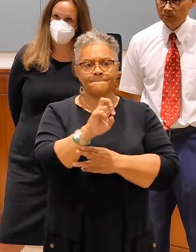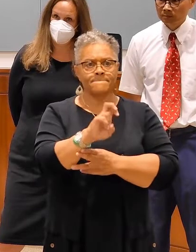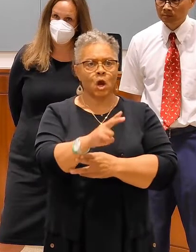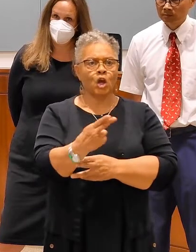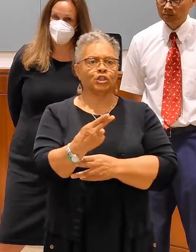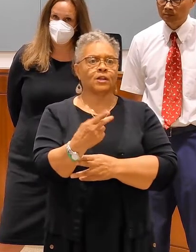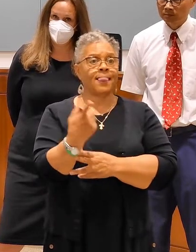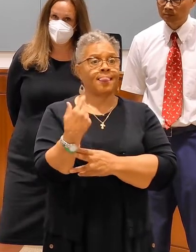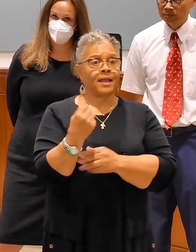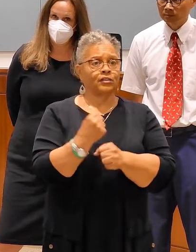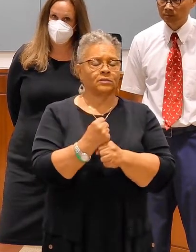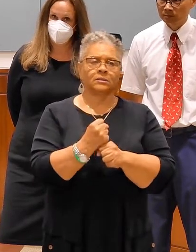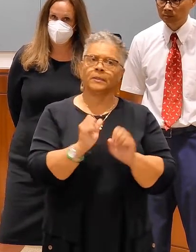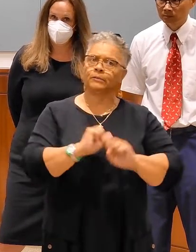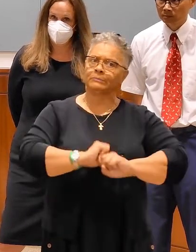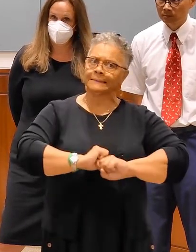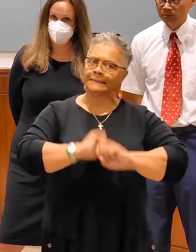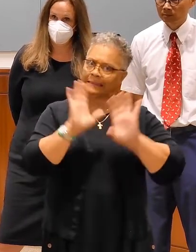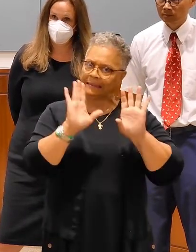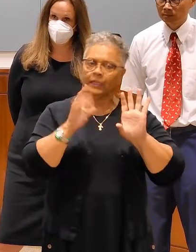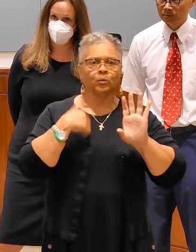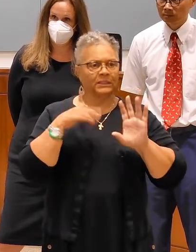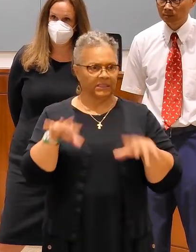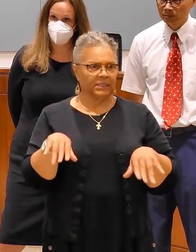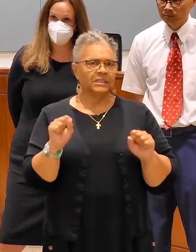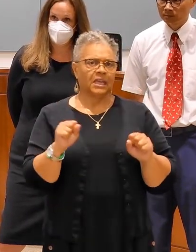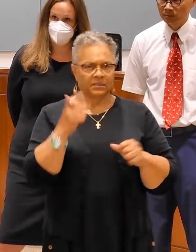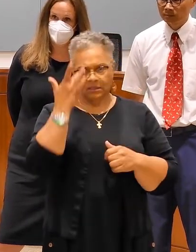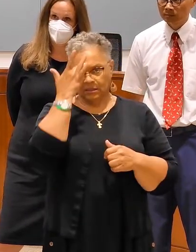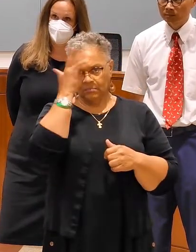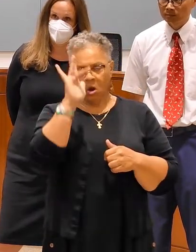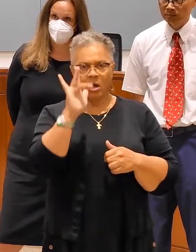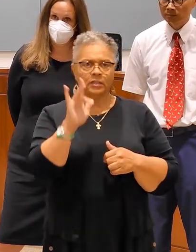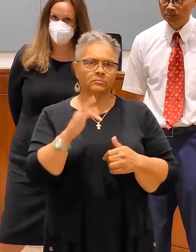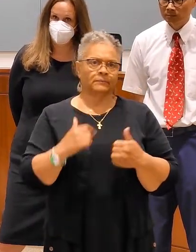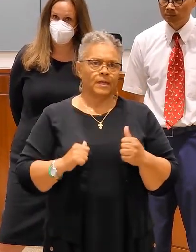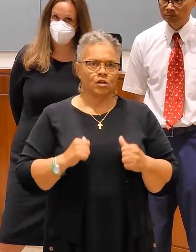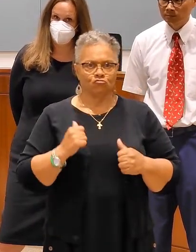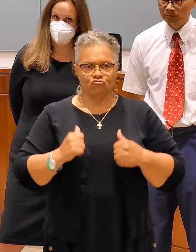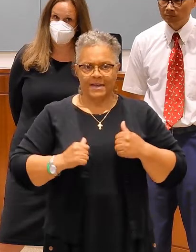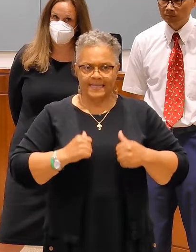clear that we needed to take smart, aggressive fiscal action.